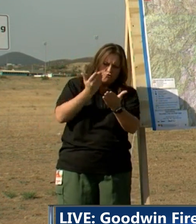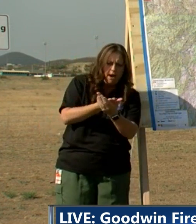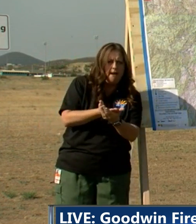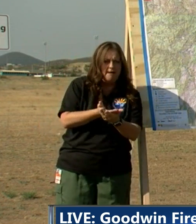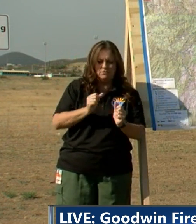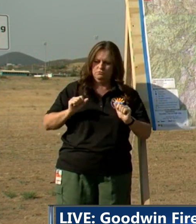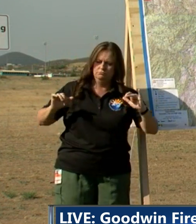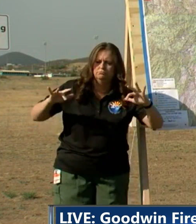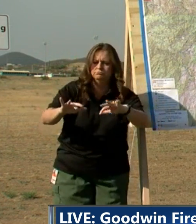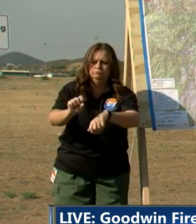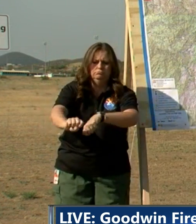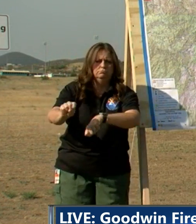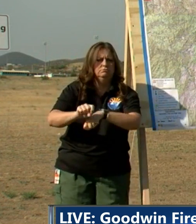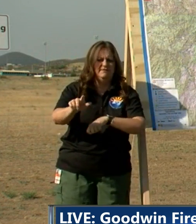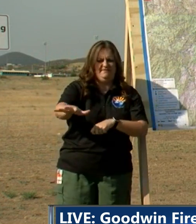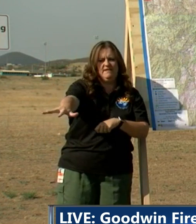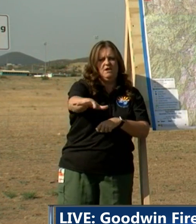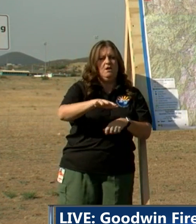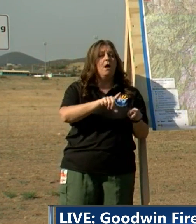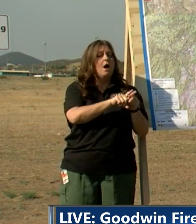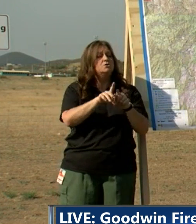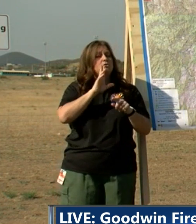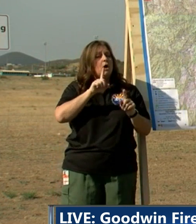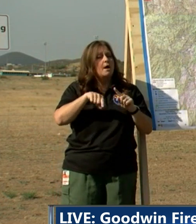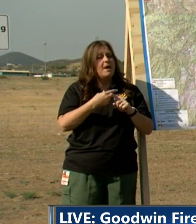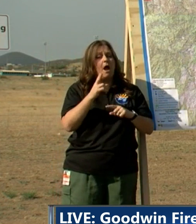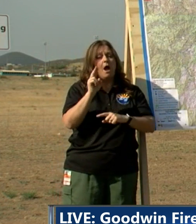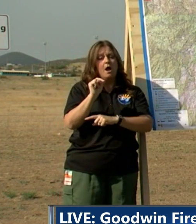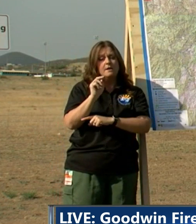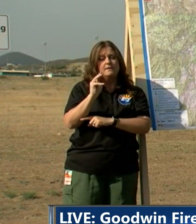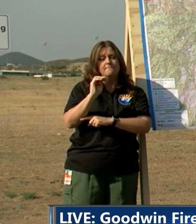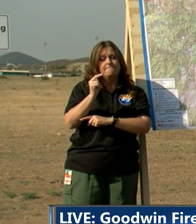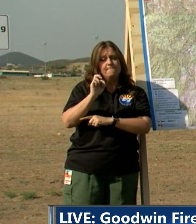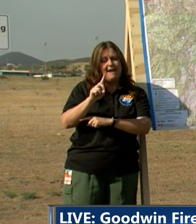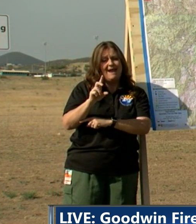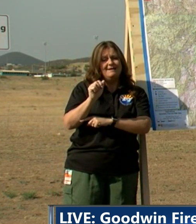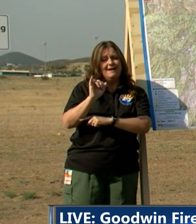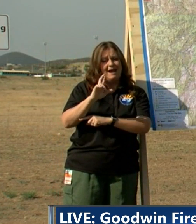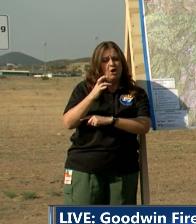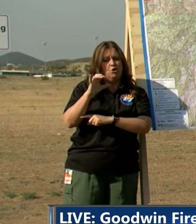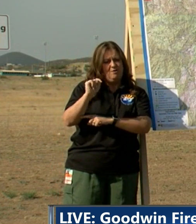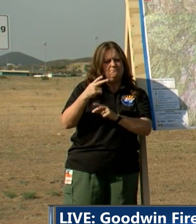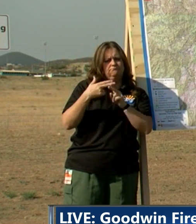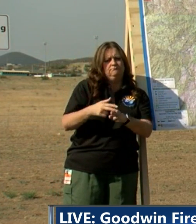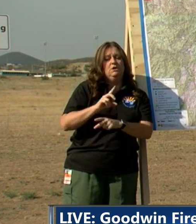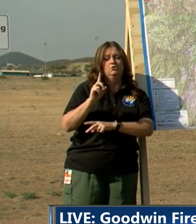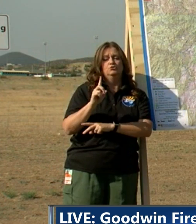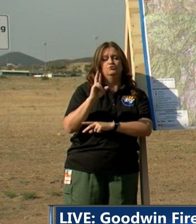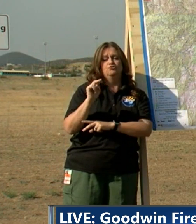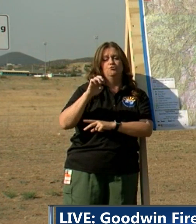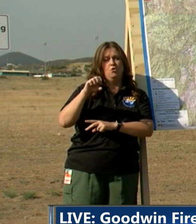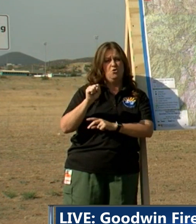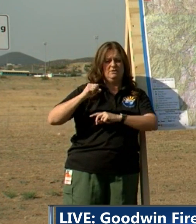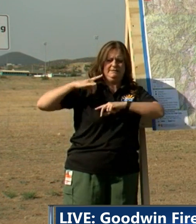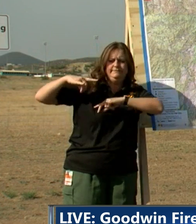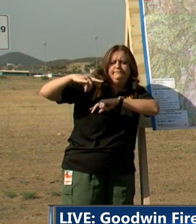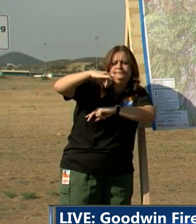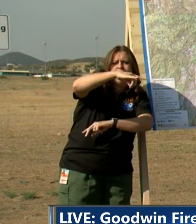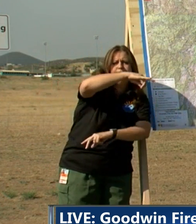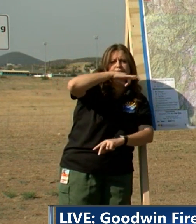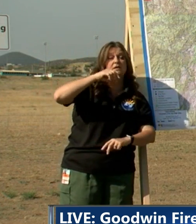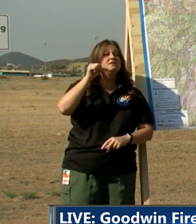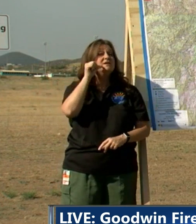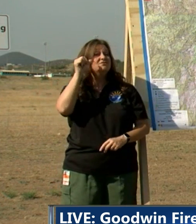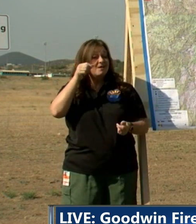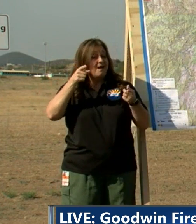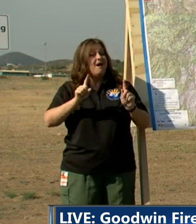I want to talk a little bit about unmanned aircraft, drones. We had an intrusion into our fire area